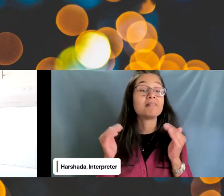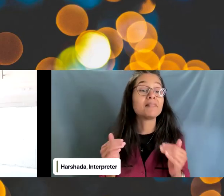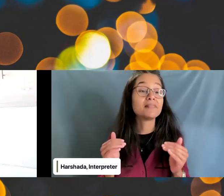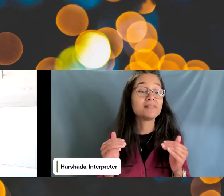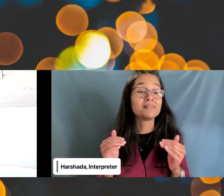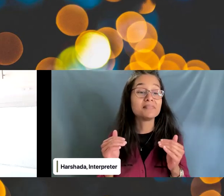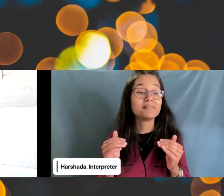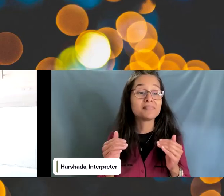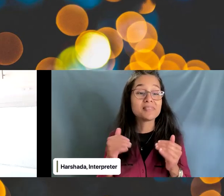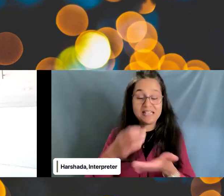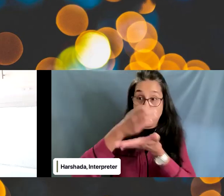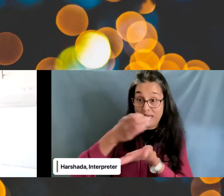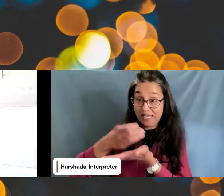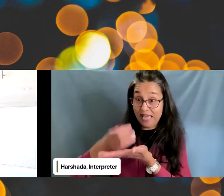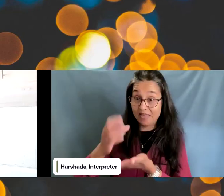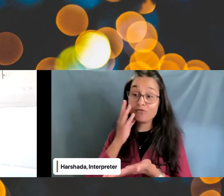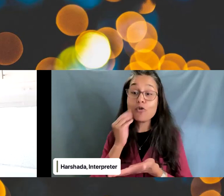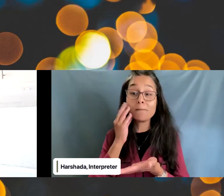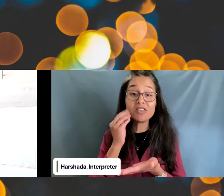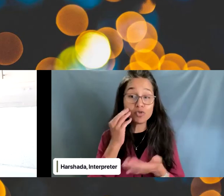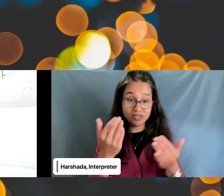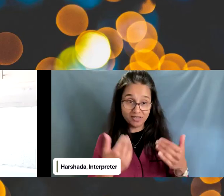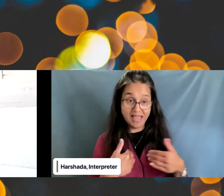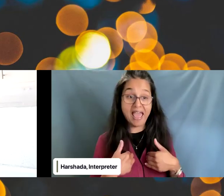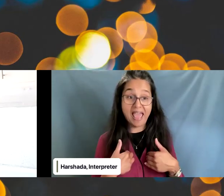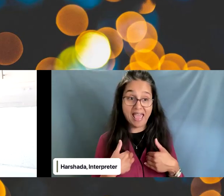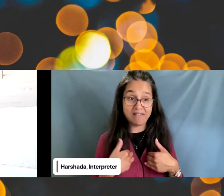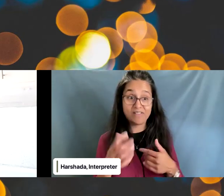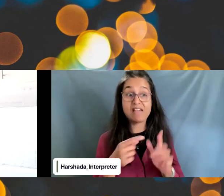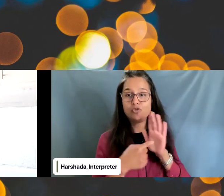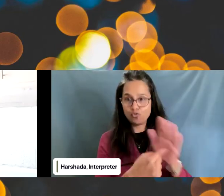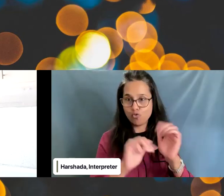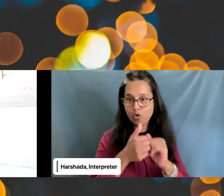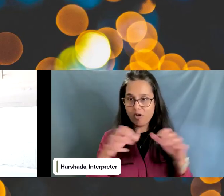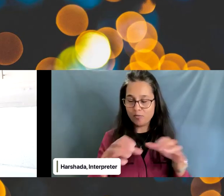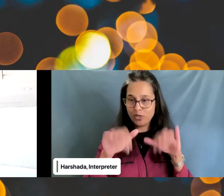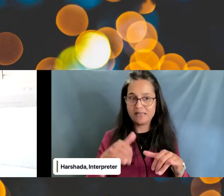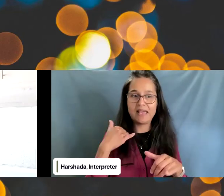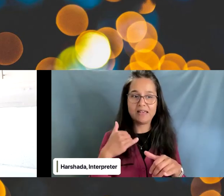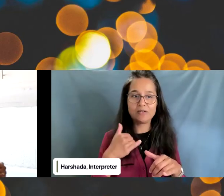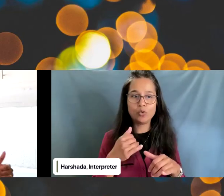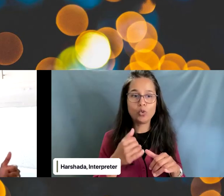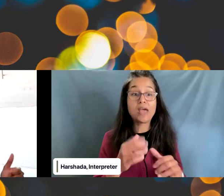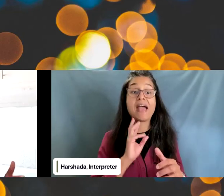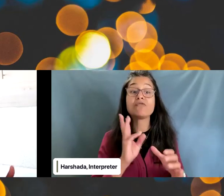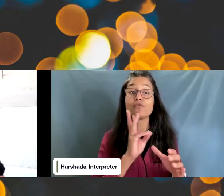our cans of peaches. Again, I'm gonna zoom the camera to show you what I'm doing on my work table. And if there's any questions,